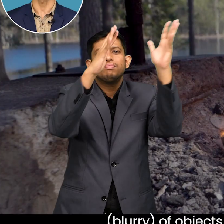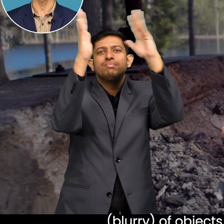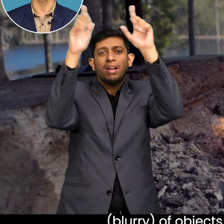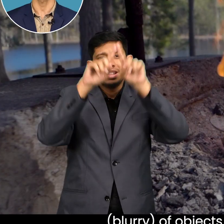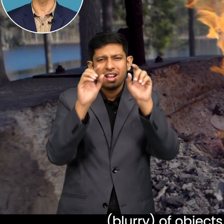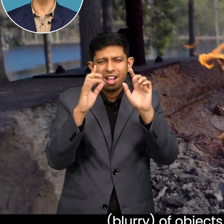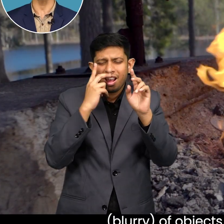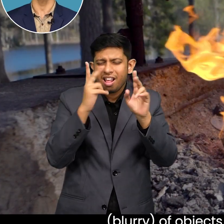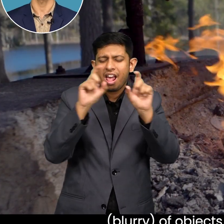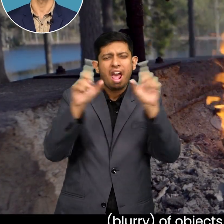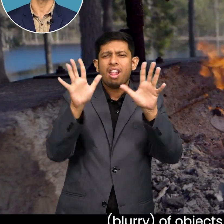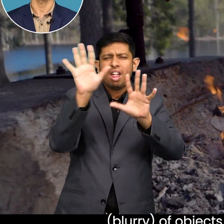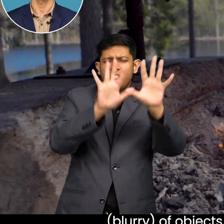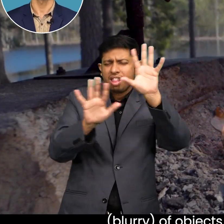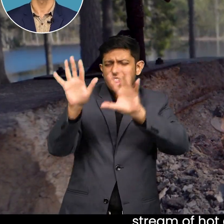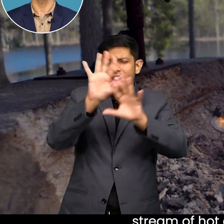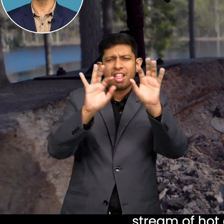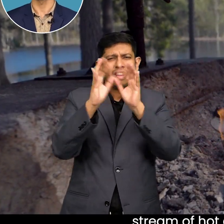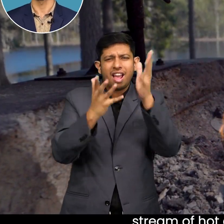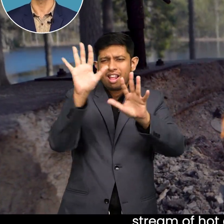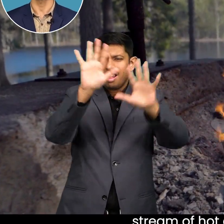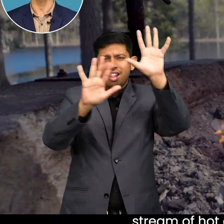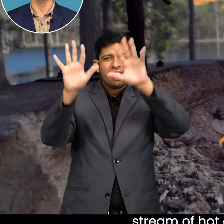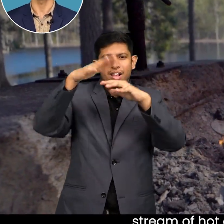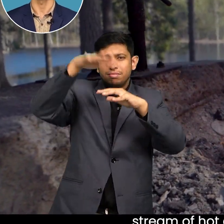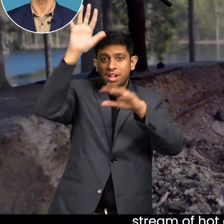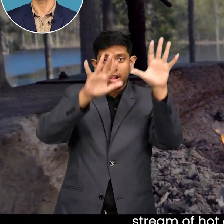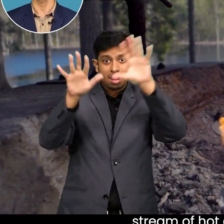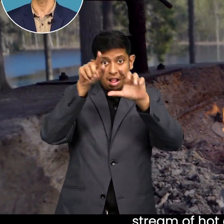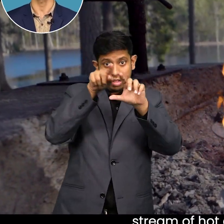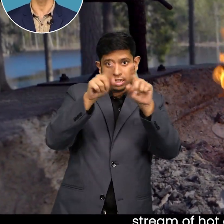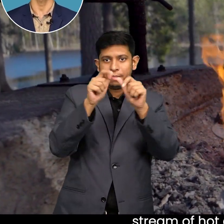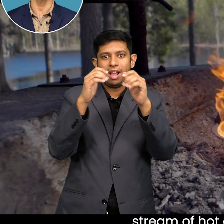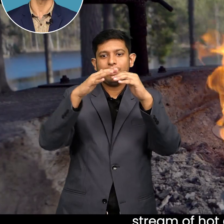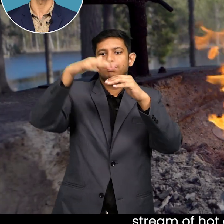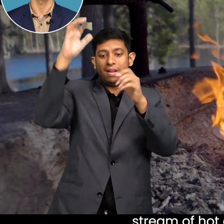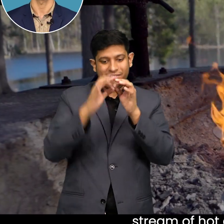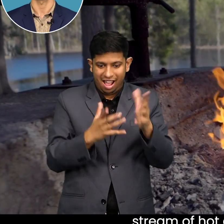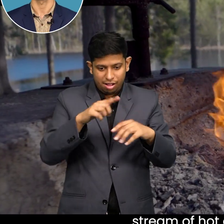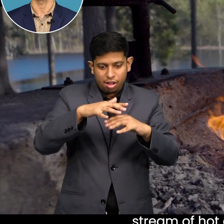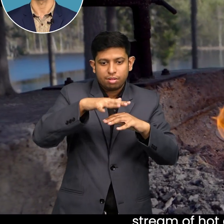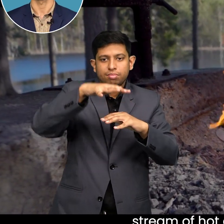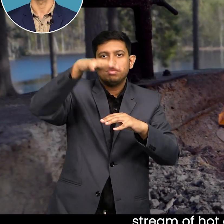seen through a turbulent steam of hot air rising above a fire.